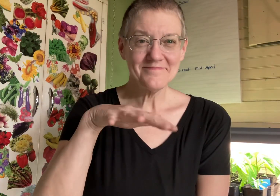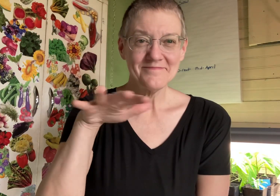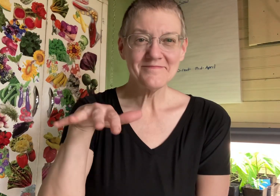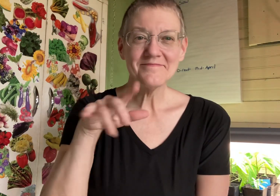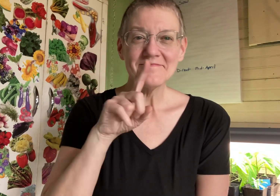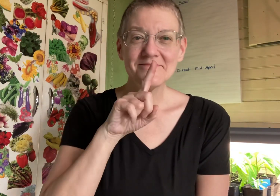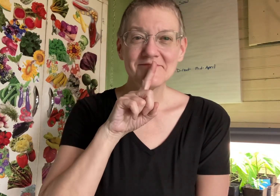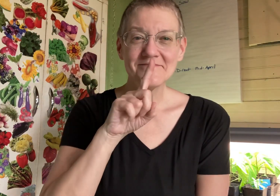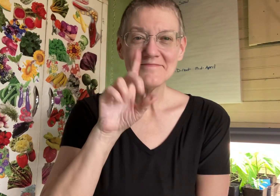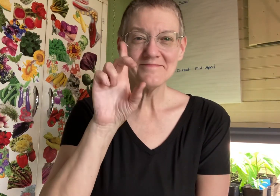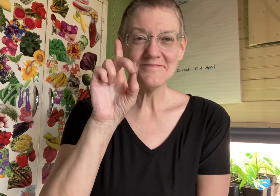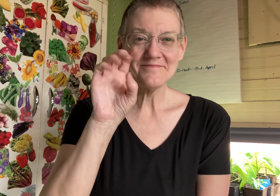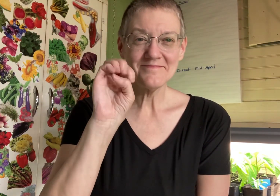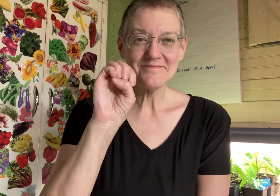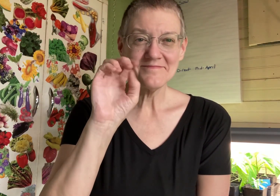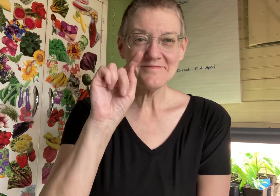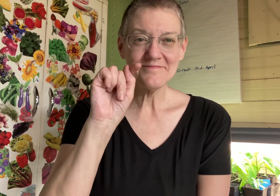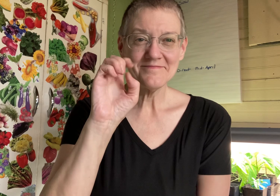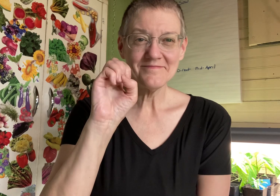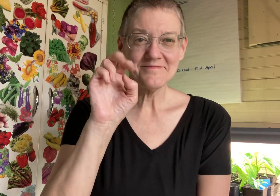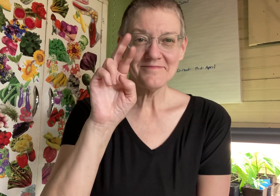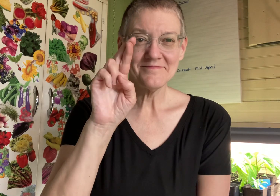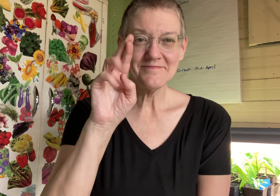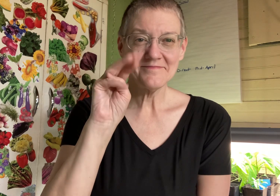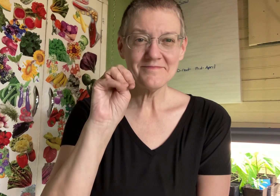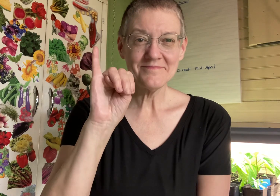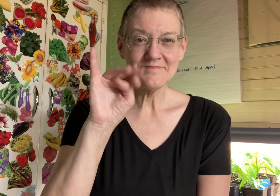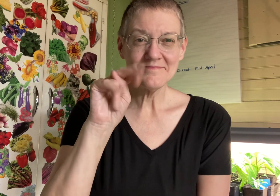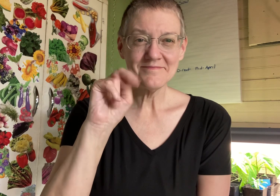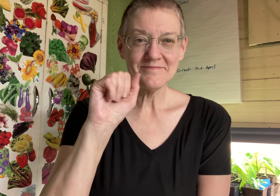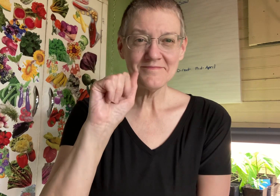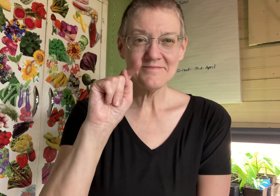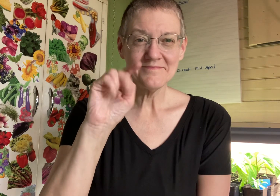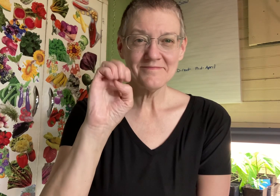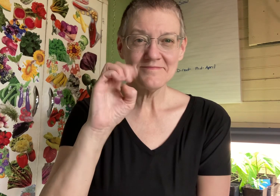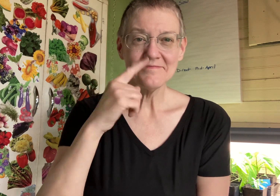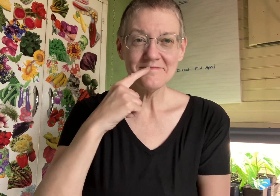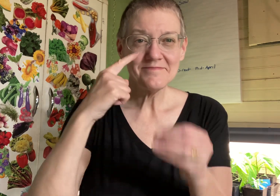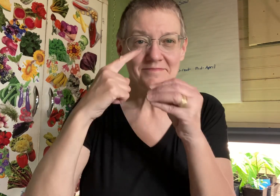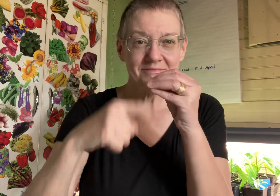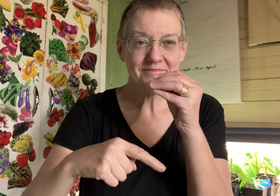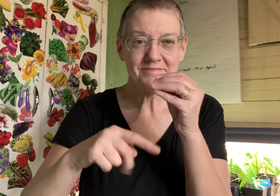Ace 55 is a determinate tomato.